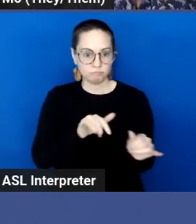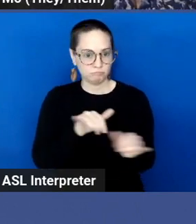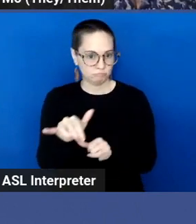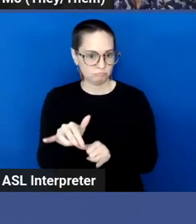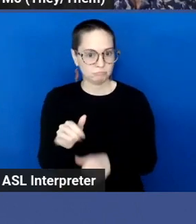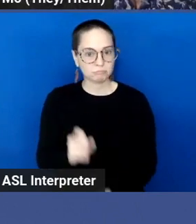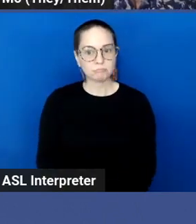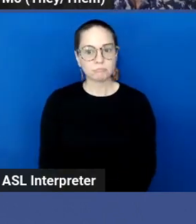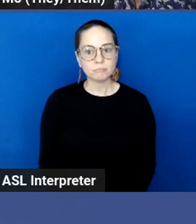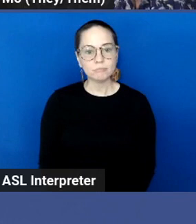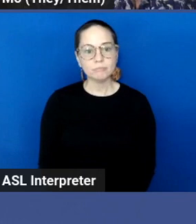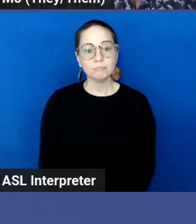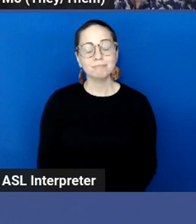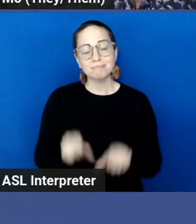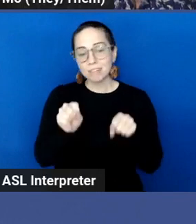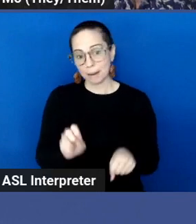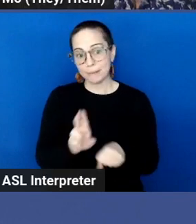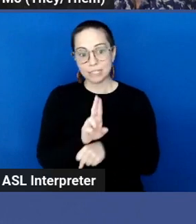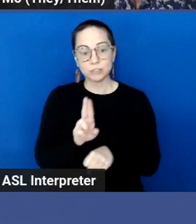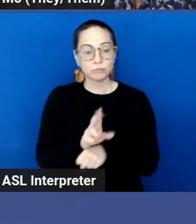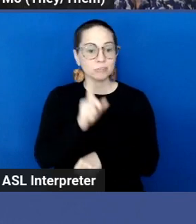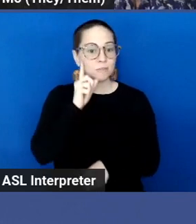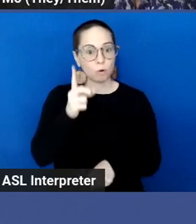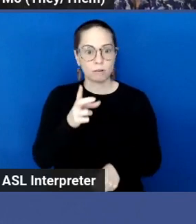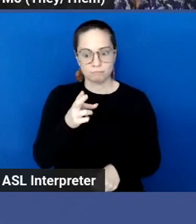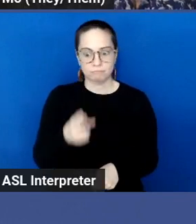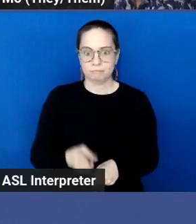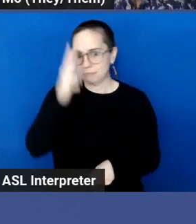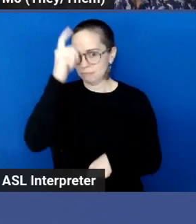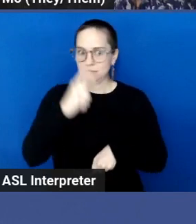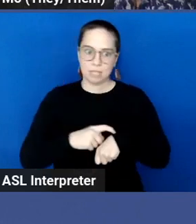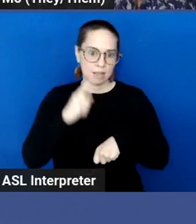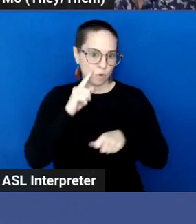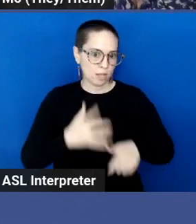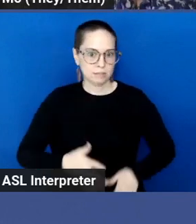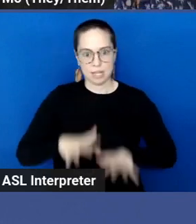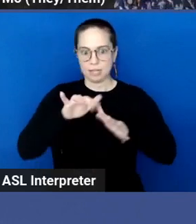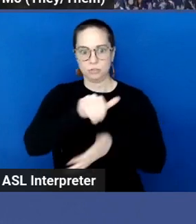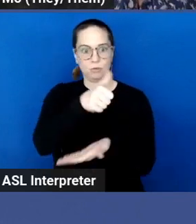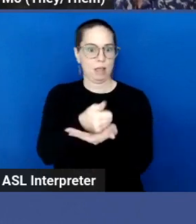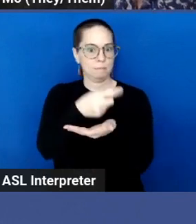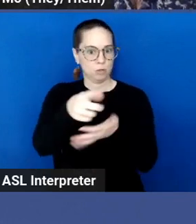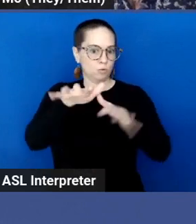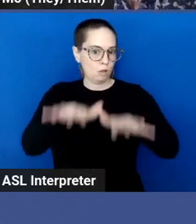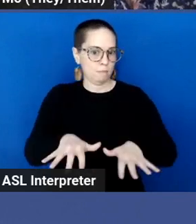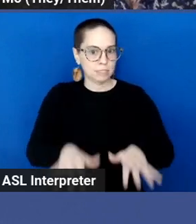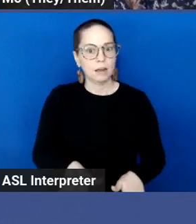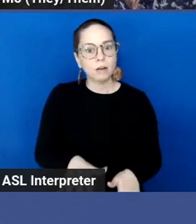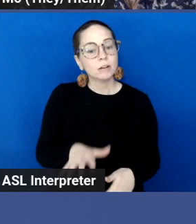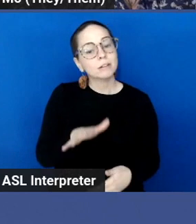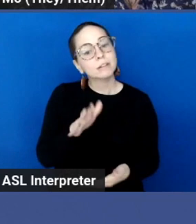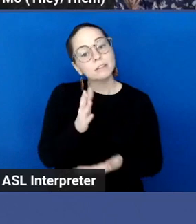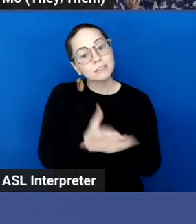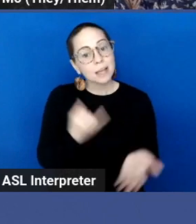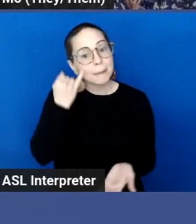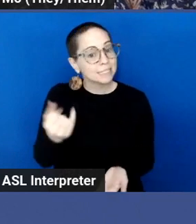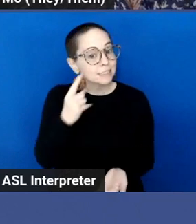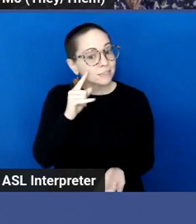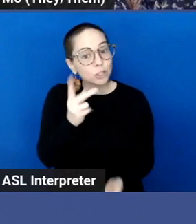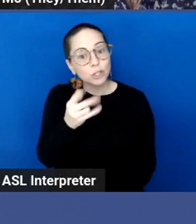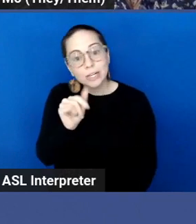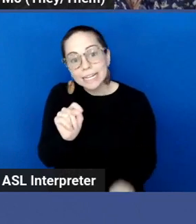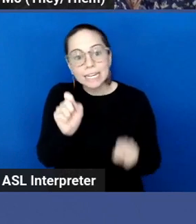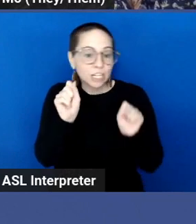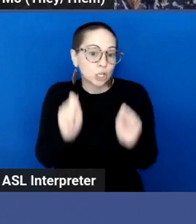And it can be used during high periods of anxiety to help you calm. Some ideas for your kit could be